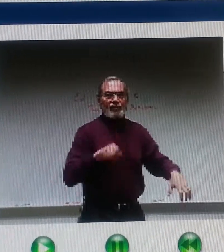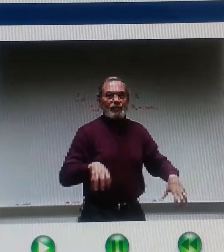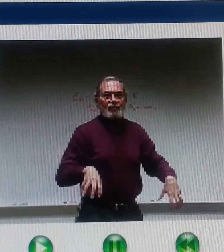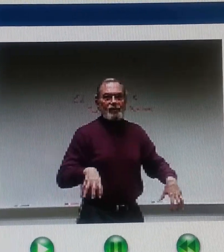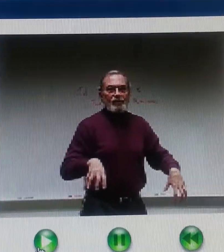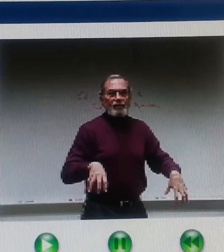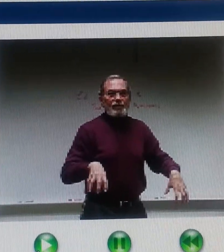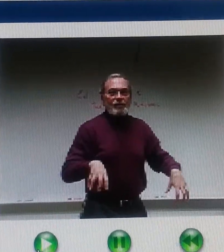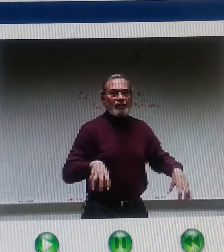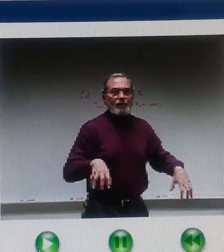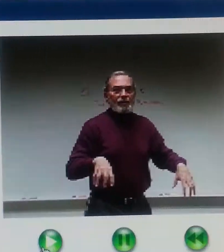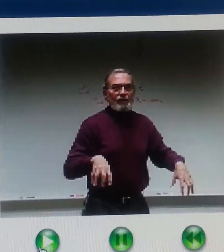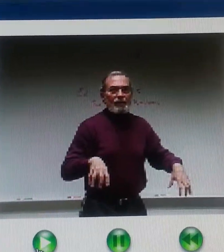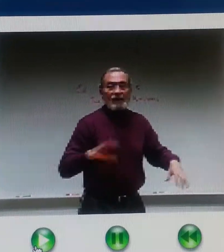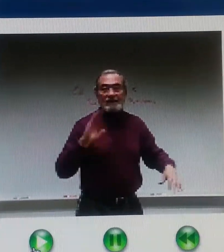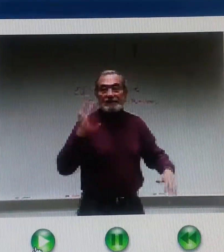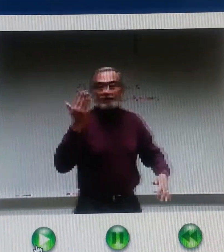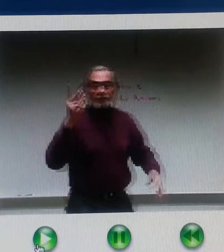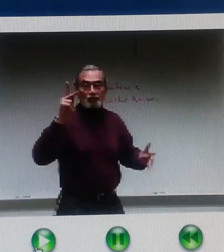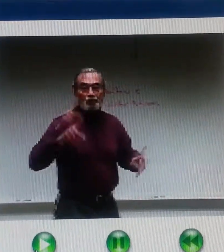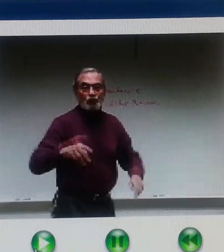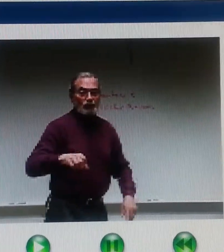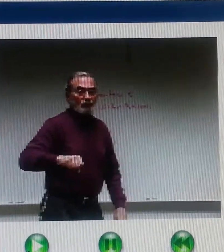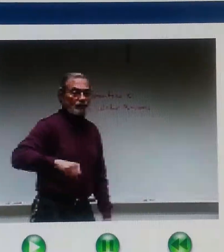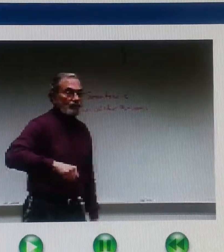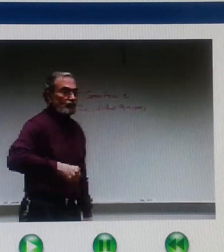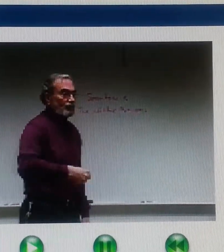froze and we were just silent, quietly sitting there.